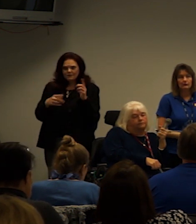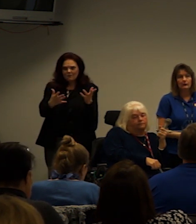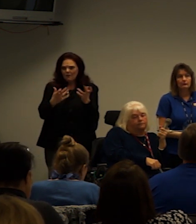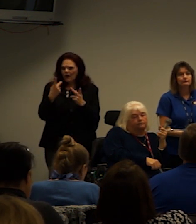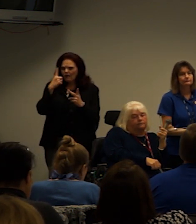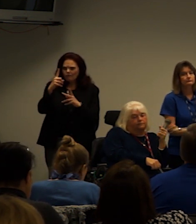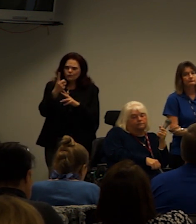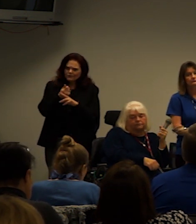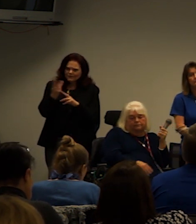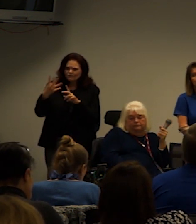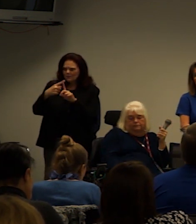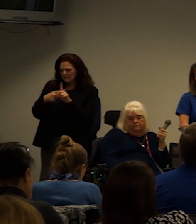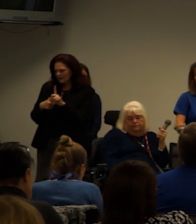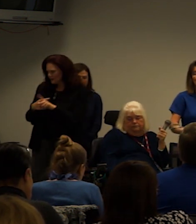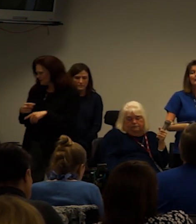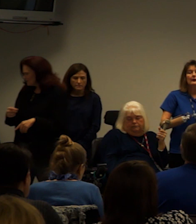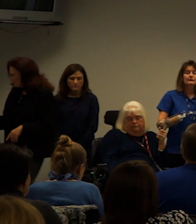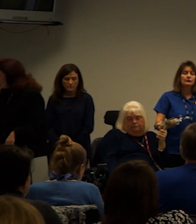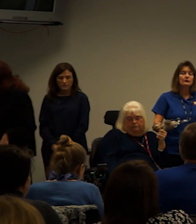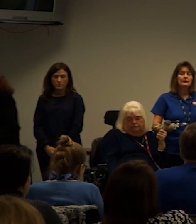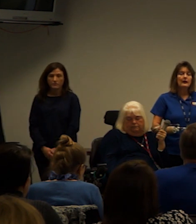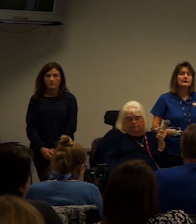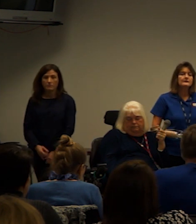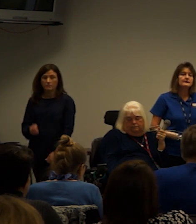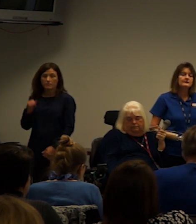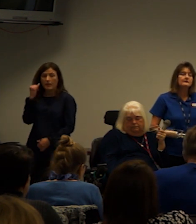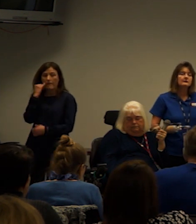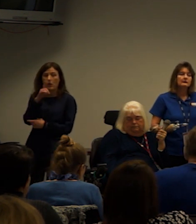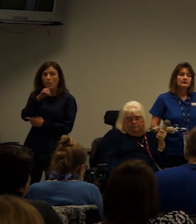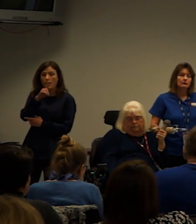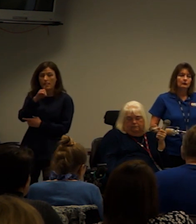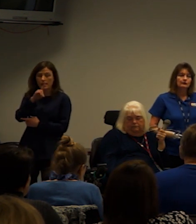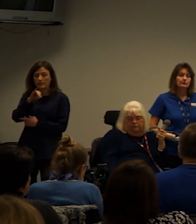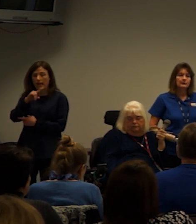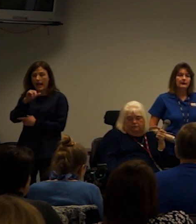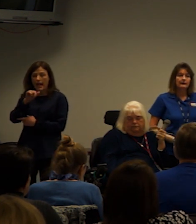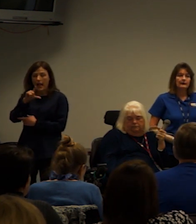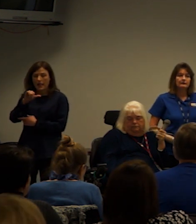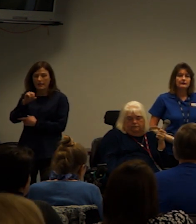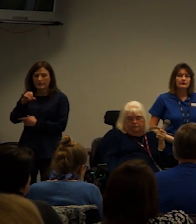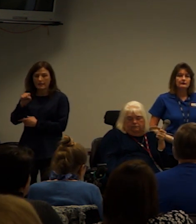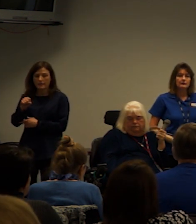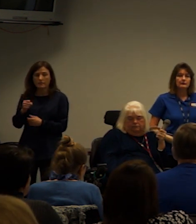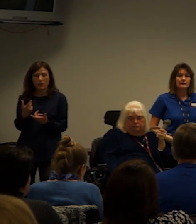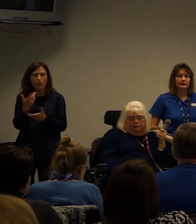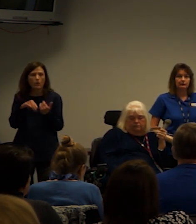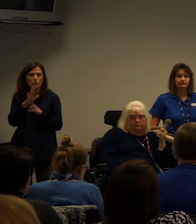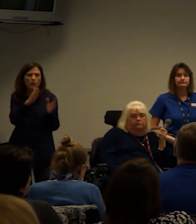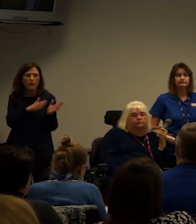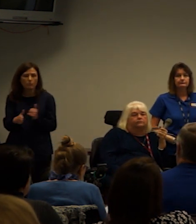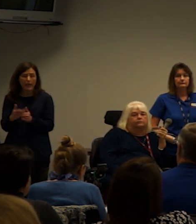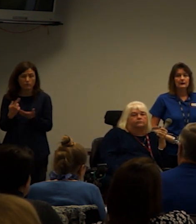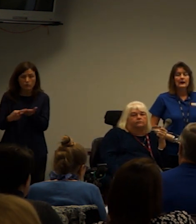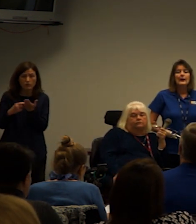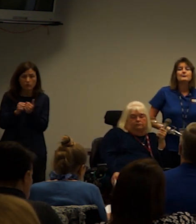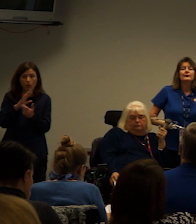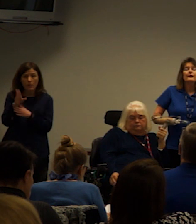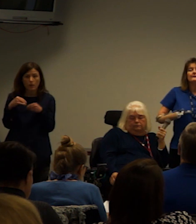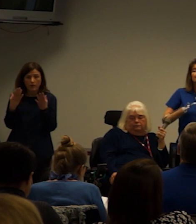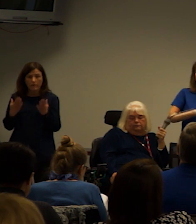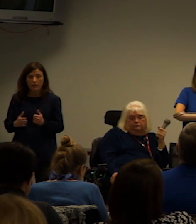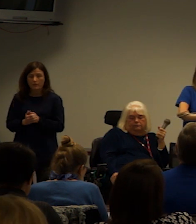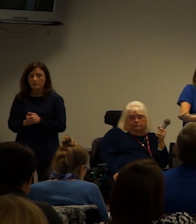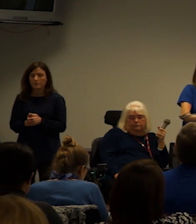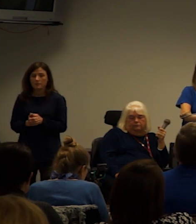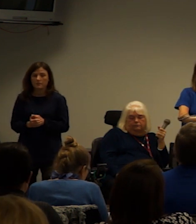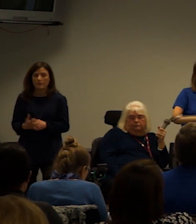come back for a while. So if you're on dialysis, what's your plan? Have you talked to your provider?